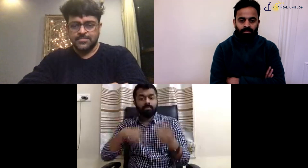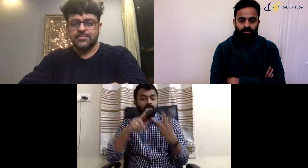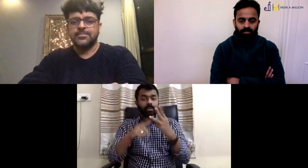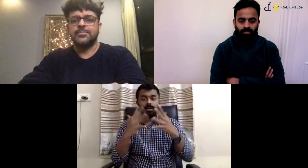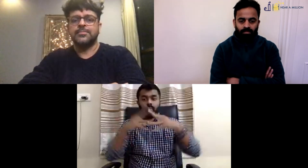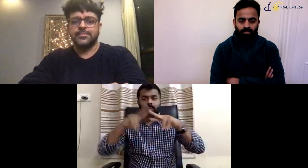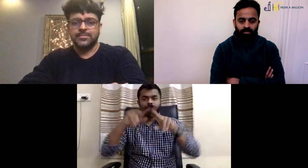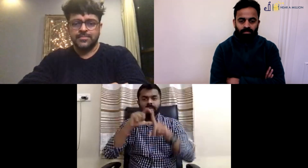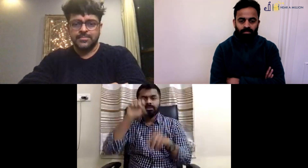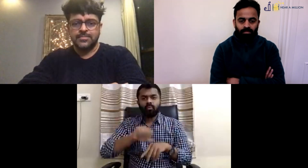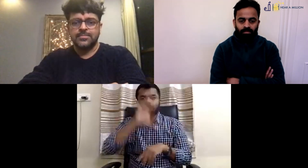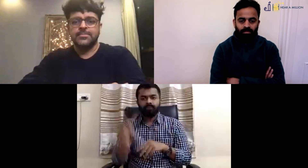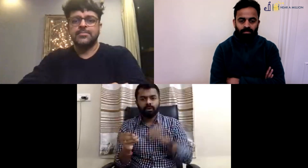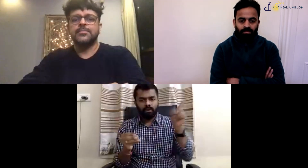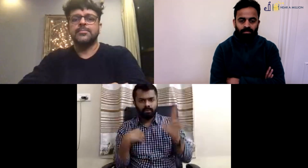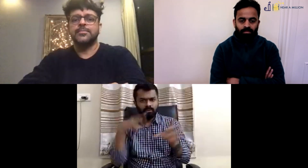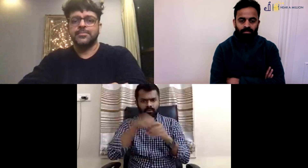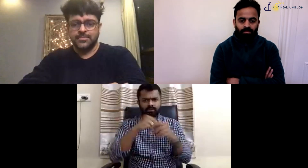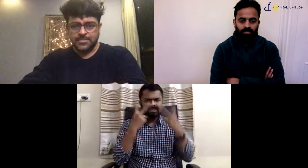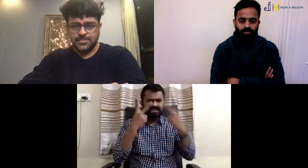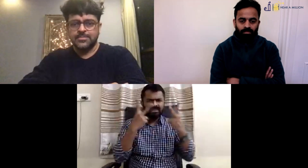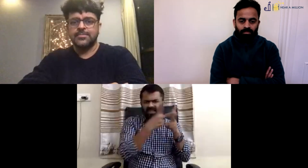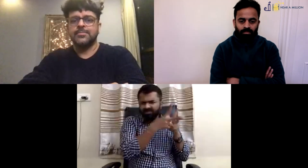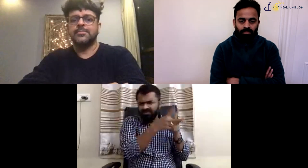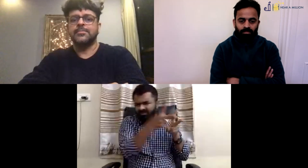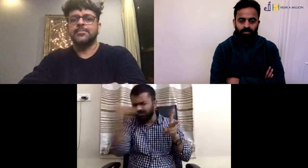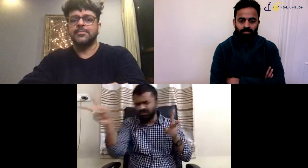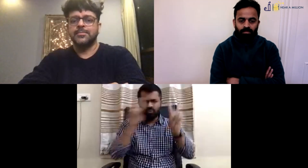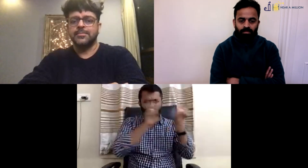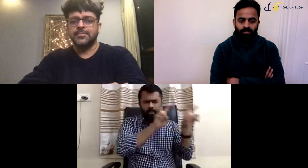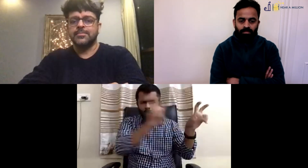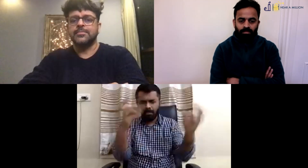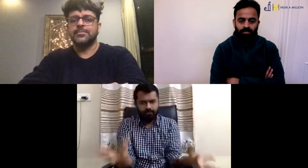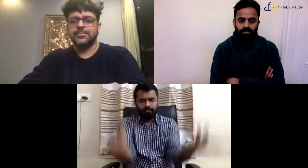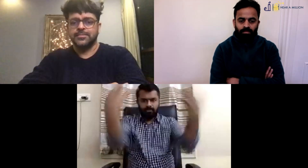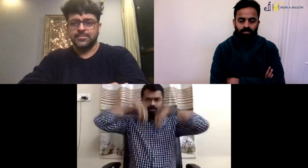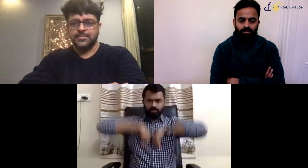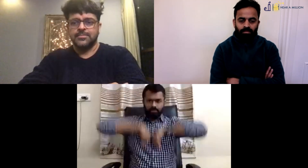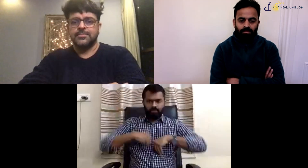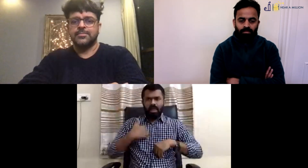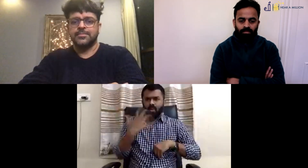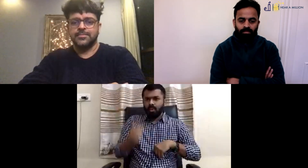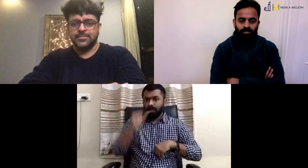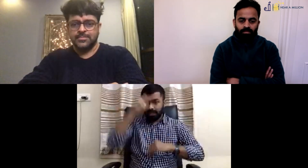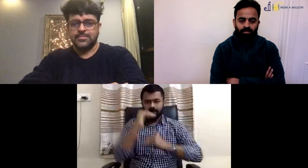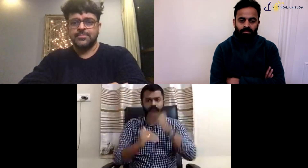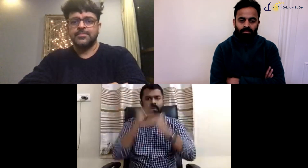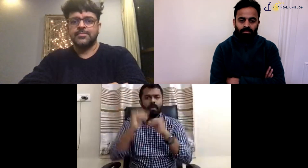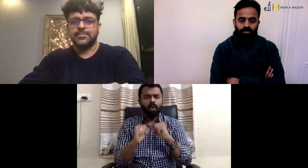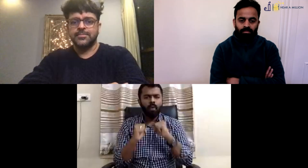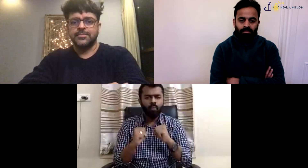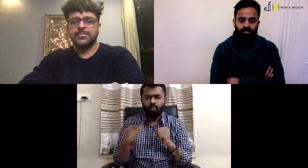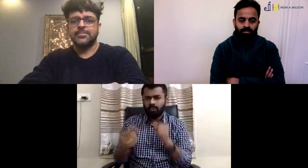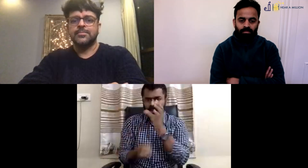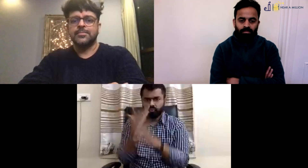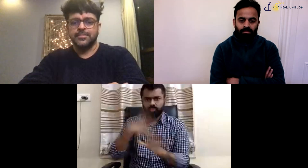Thailand and in Singapore, and the third time in the South Africa for WFD. So I learned all of the things